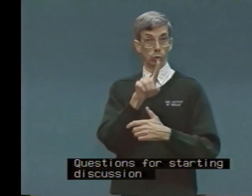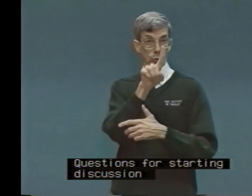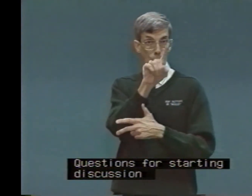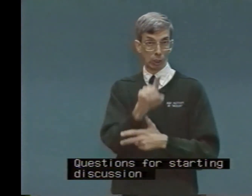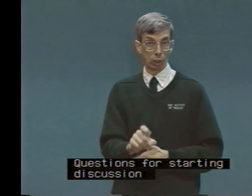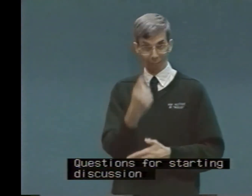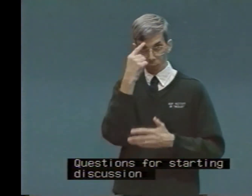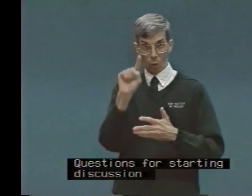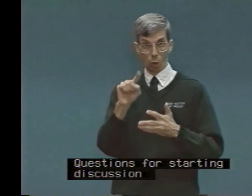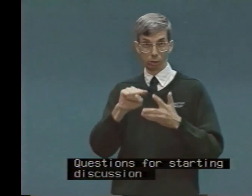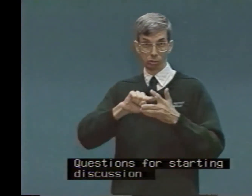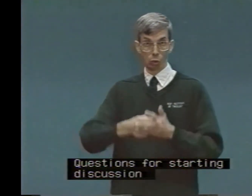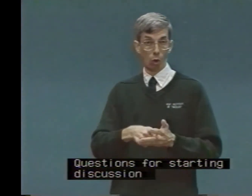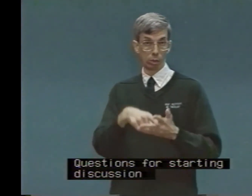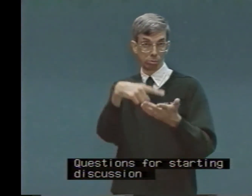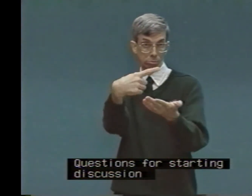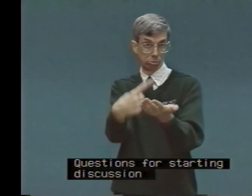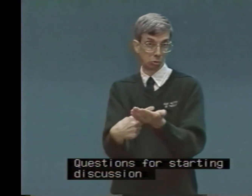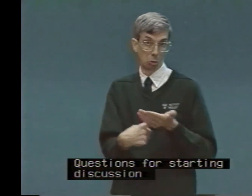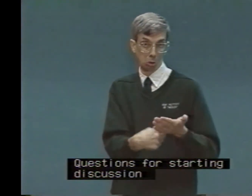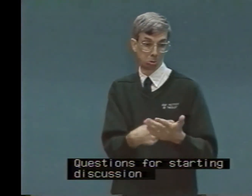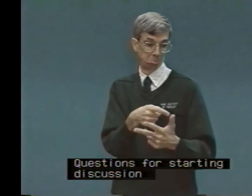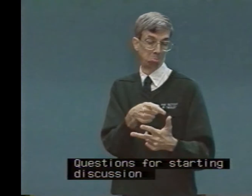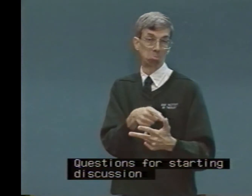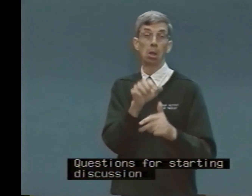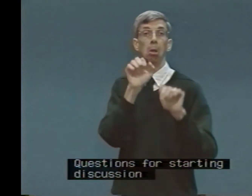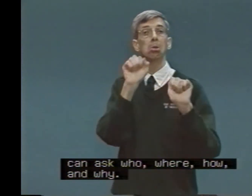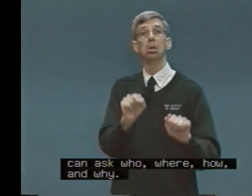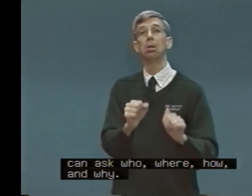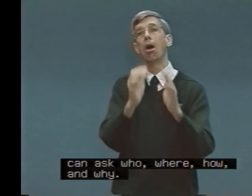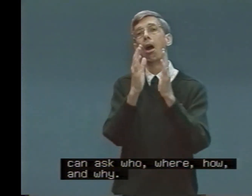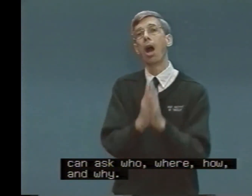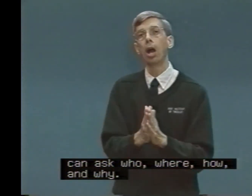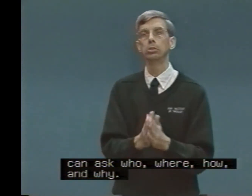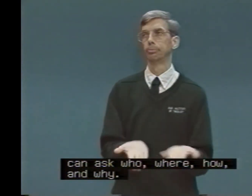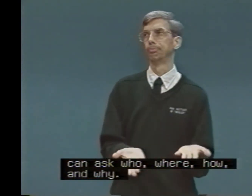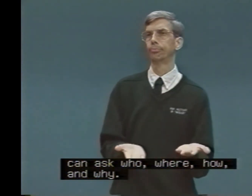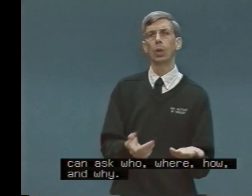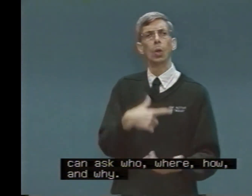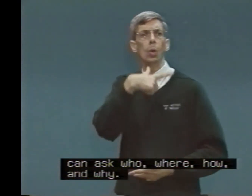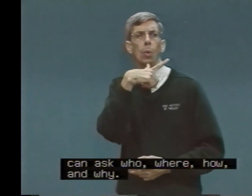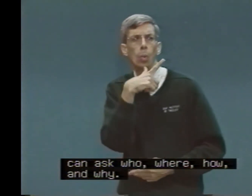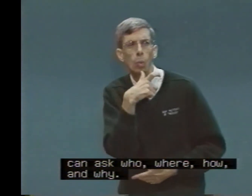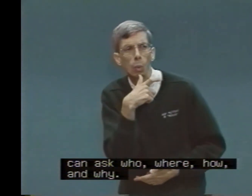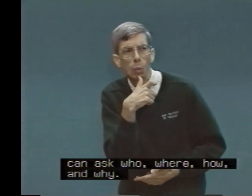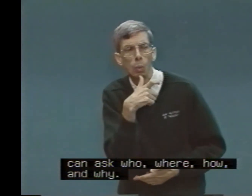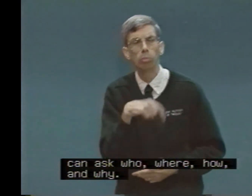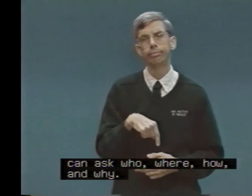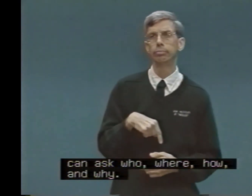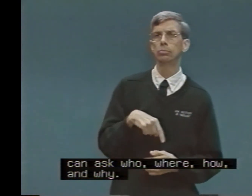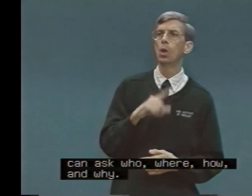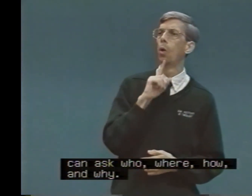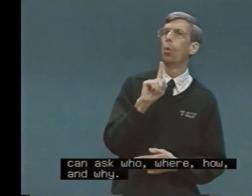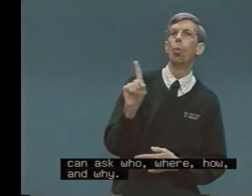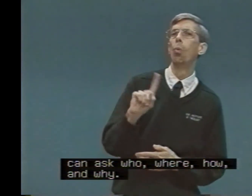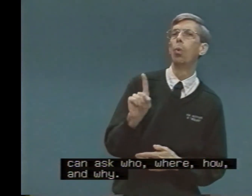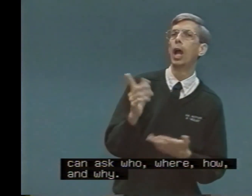Questions for starting discussion. Can ask who, where, how, and